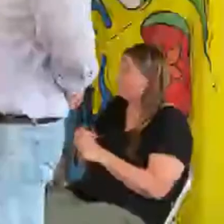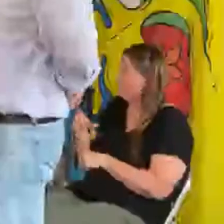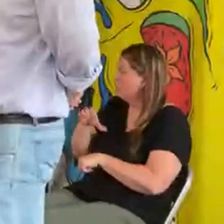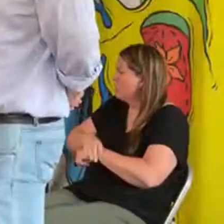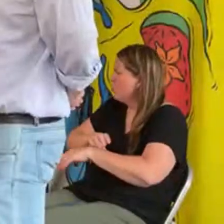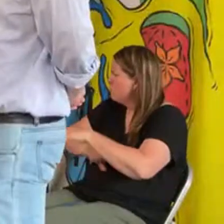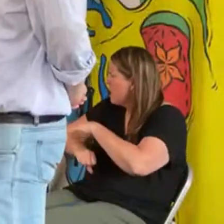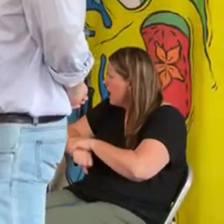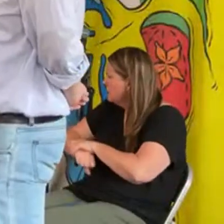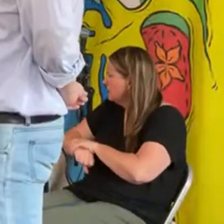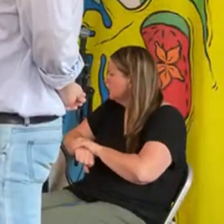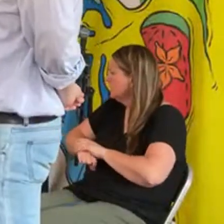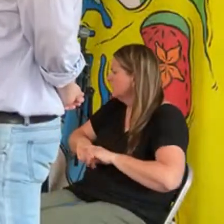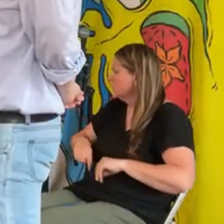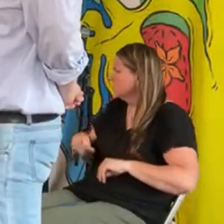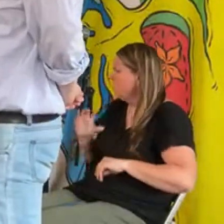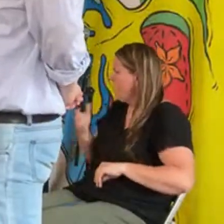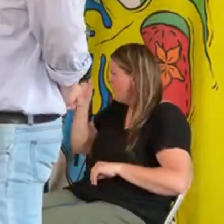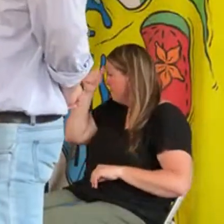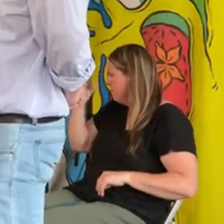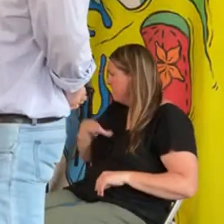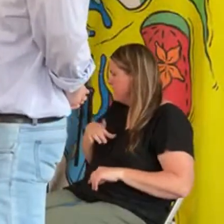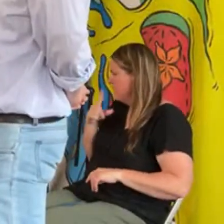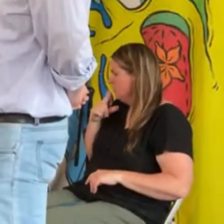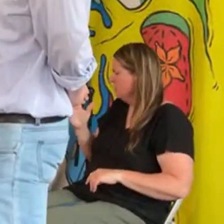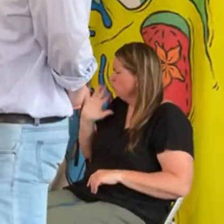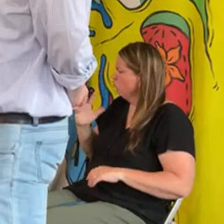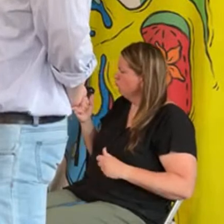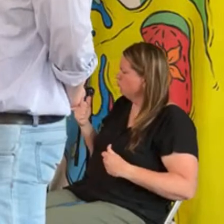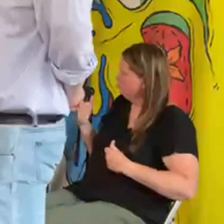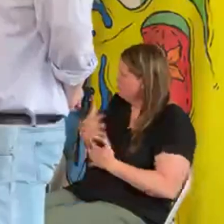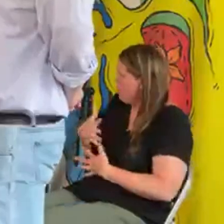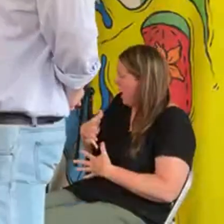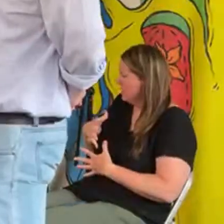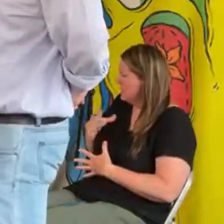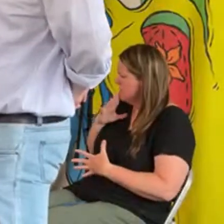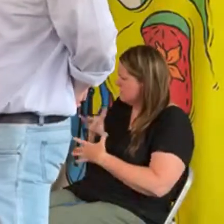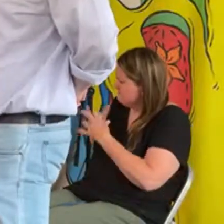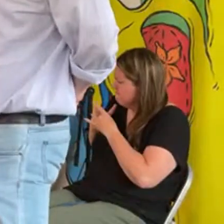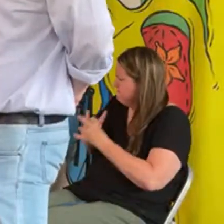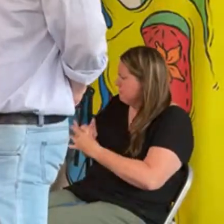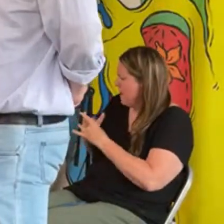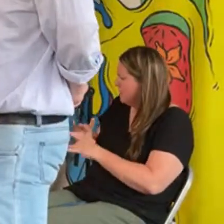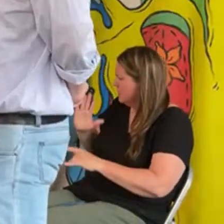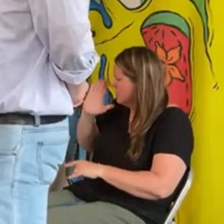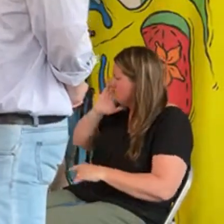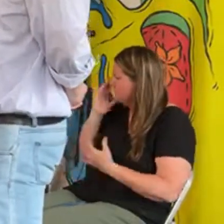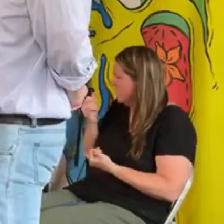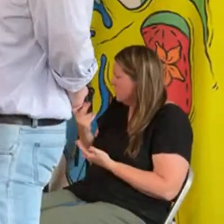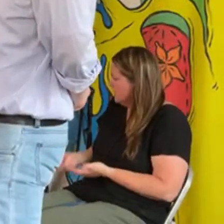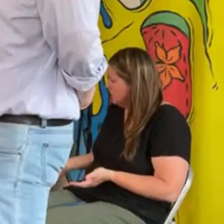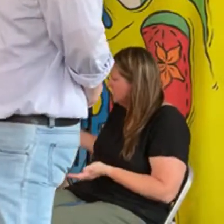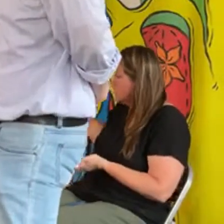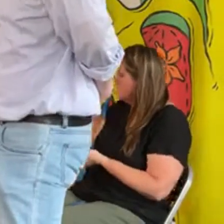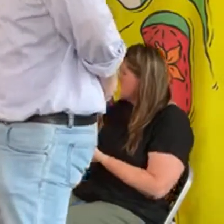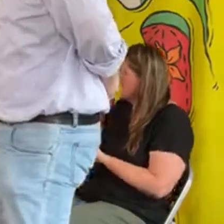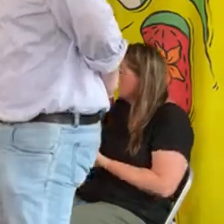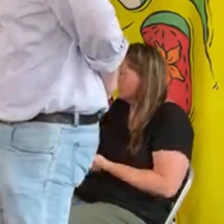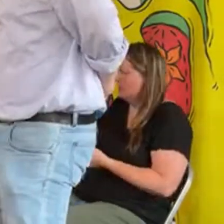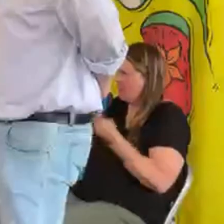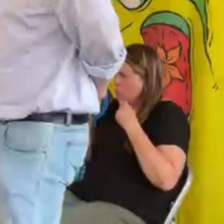arrest, our man, once frightened, bound to the beds, now stand up